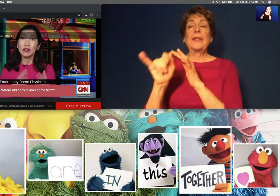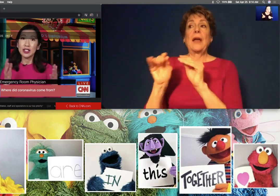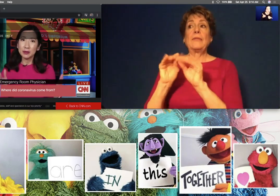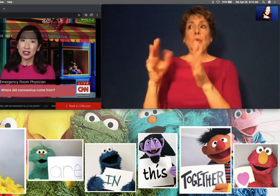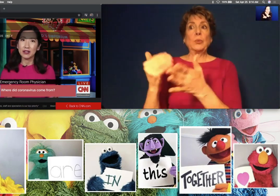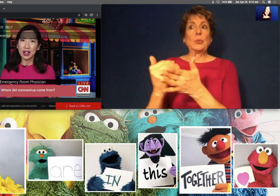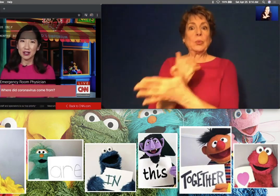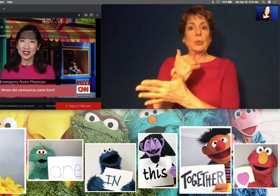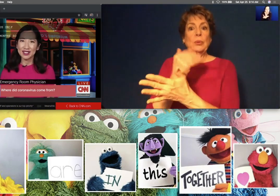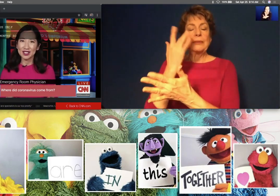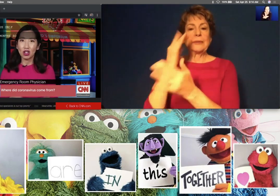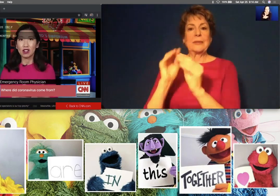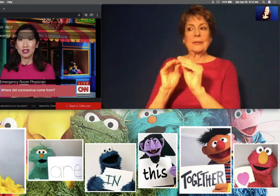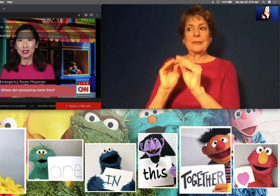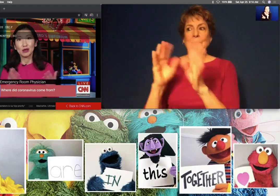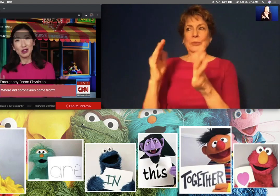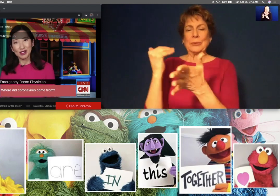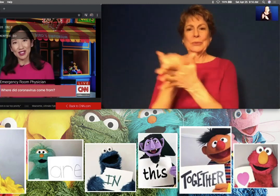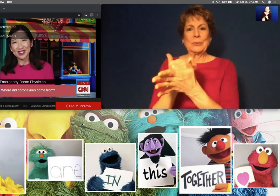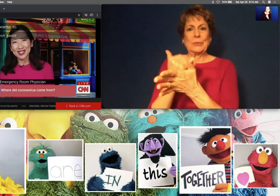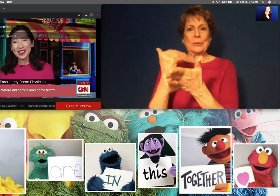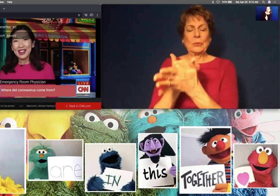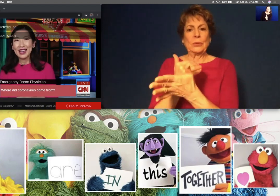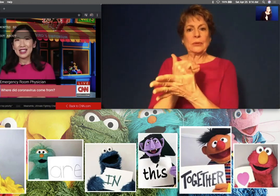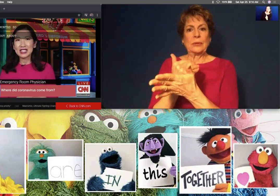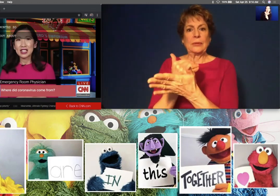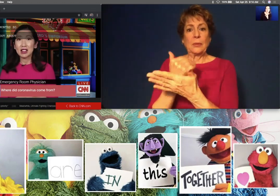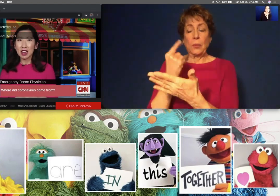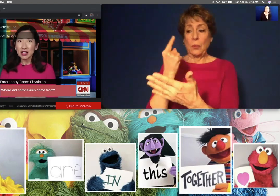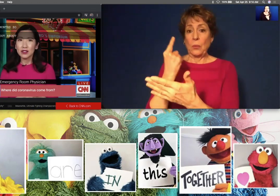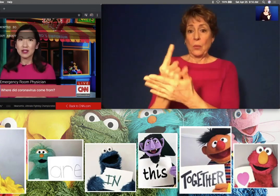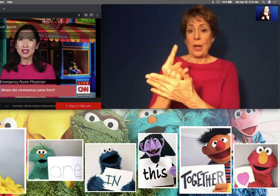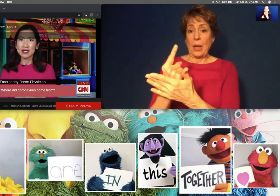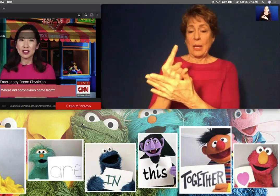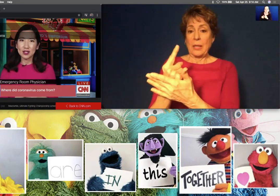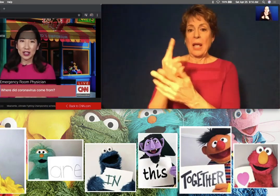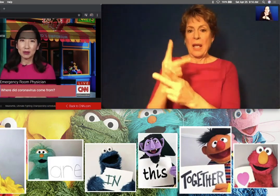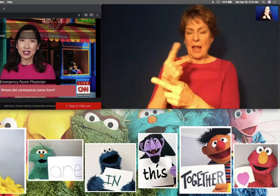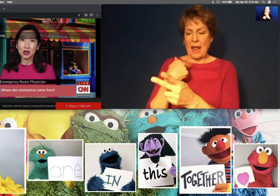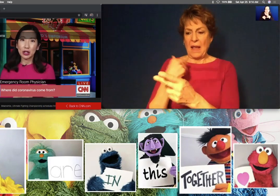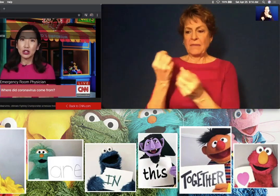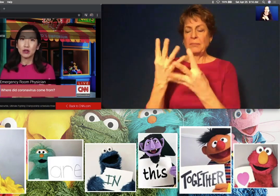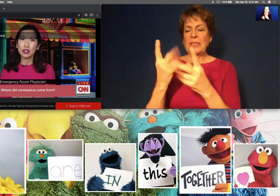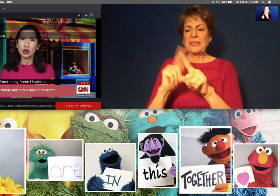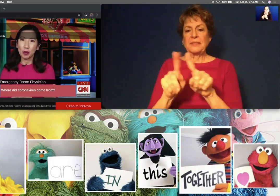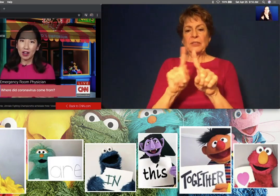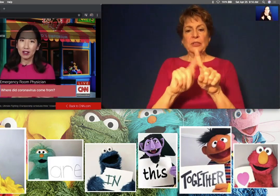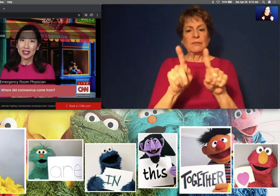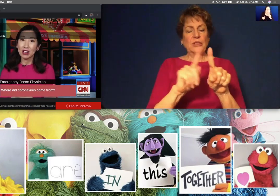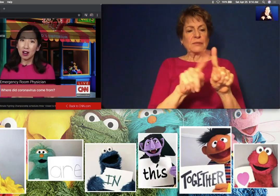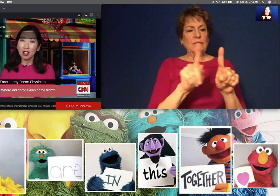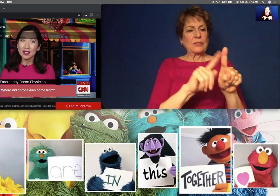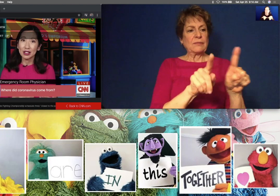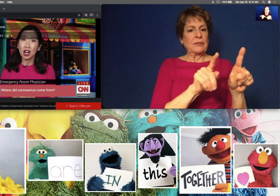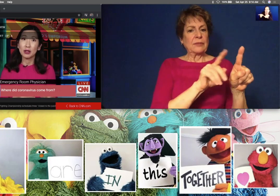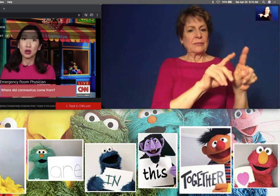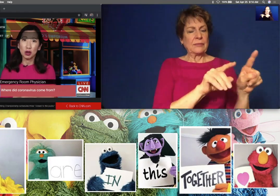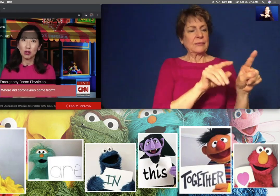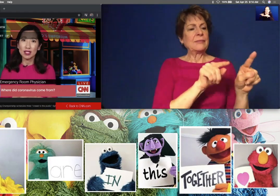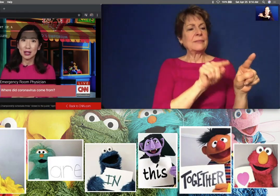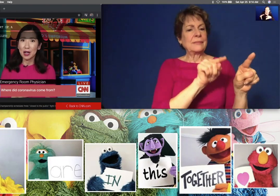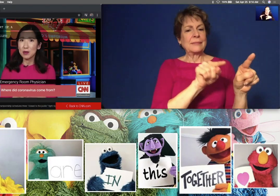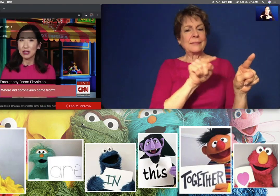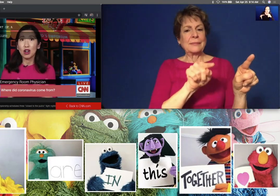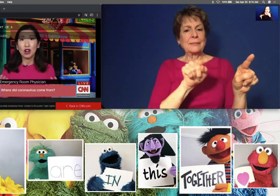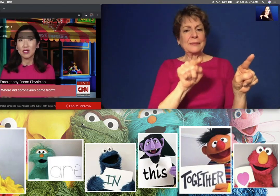it. Now, what we know about this new coronavirus is that it's part of a family of viruses called coronavirus. And there are other viruses